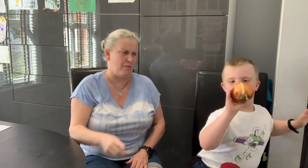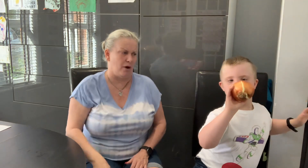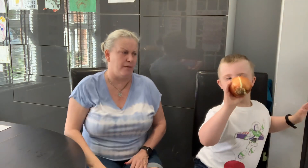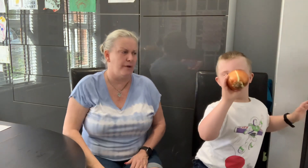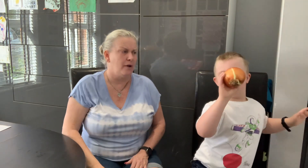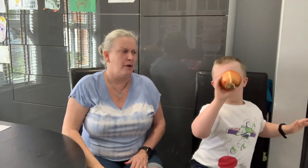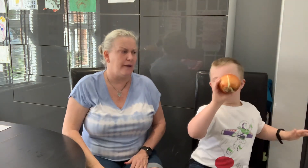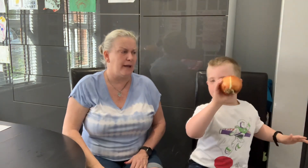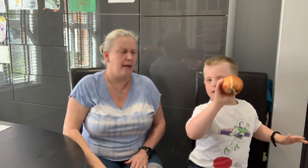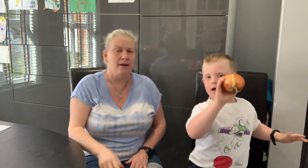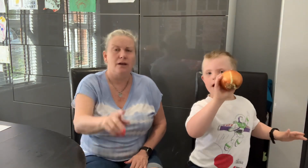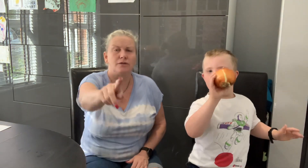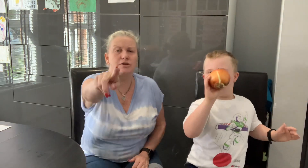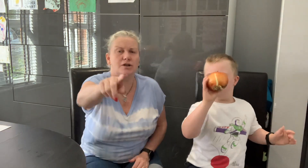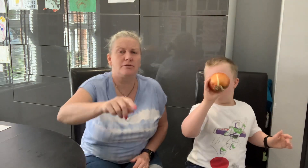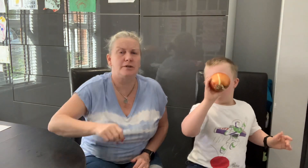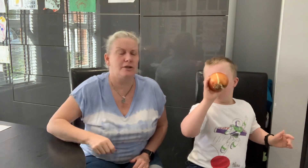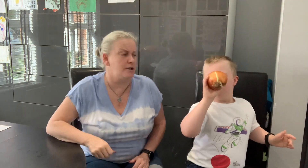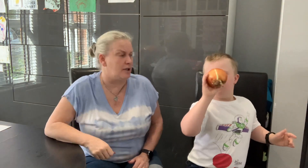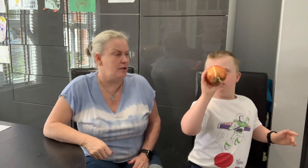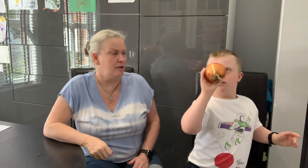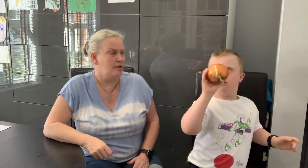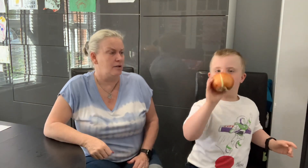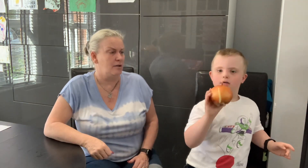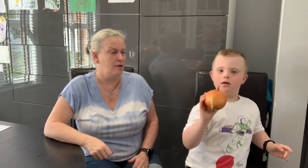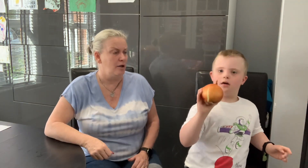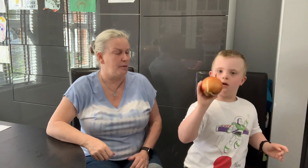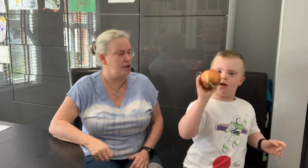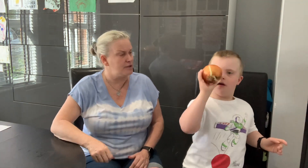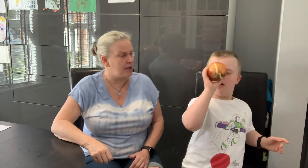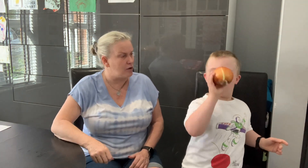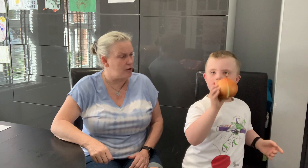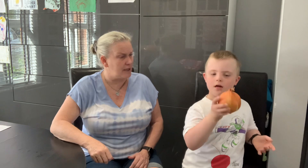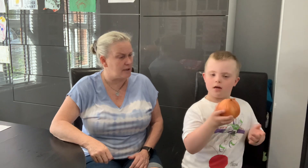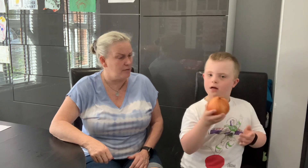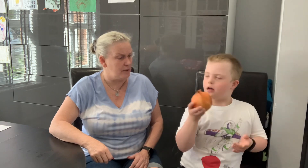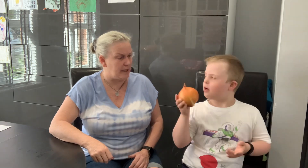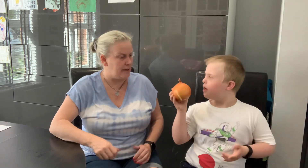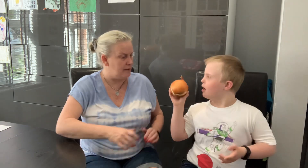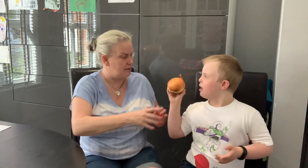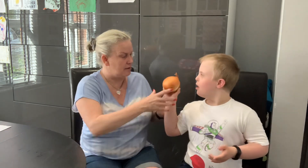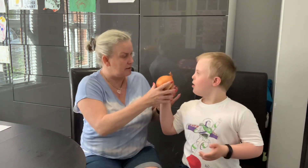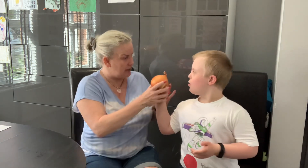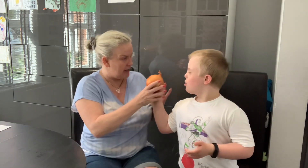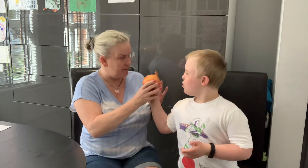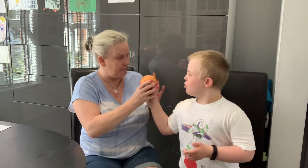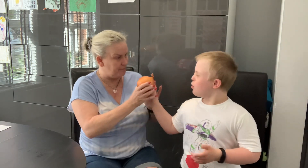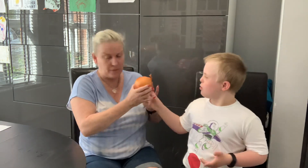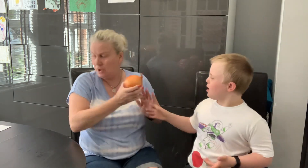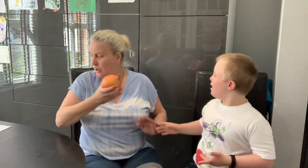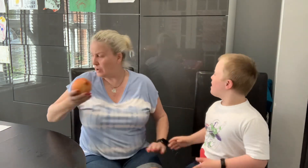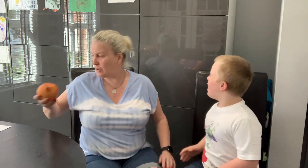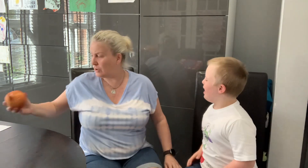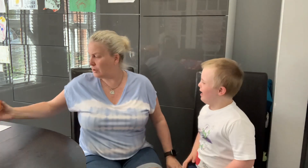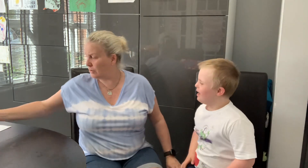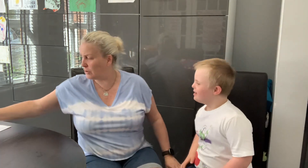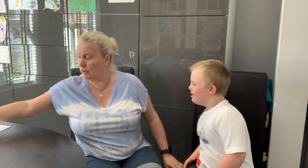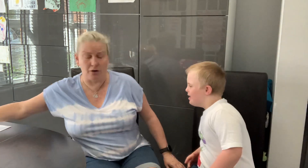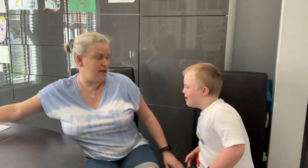won't. Yeah? Yeah. You want to show them the onion? We use it in cooking, don't we? Yeah? Okay. Well, not in the